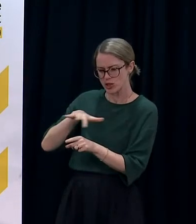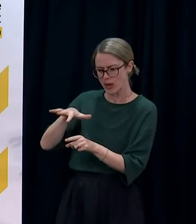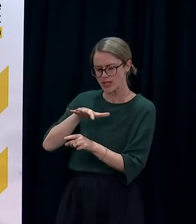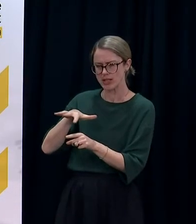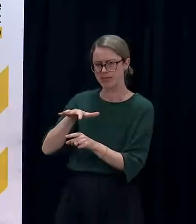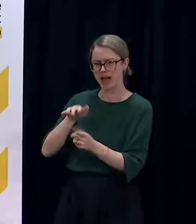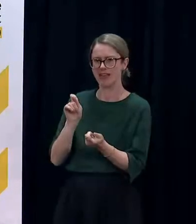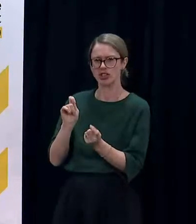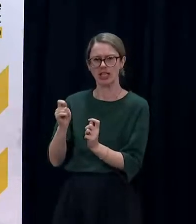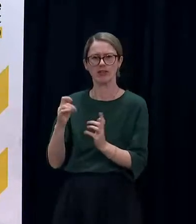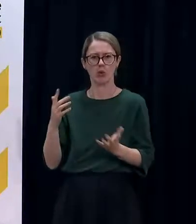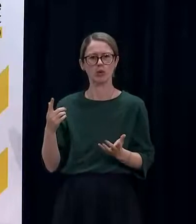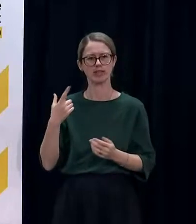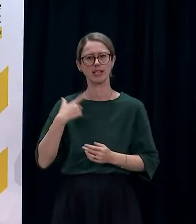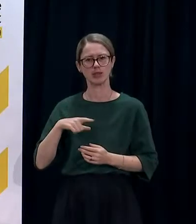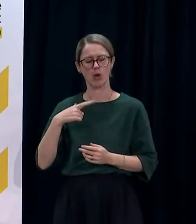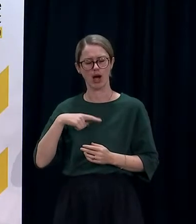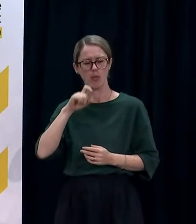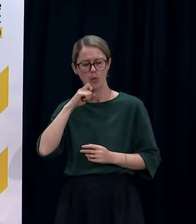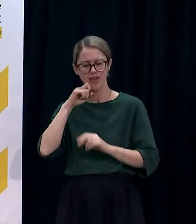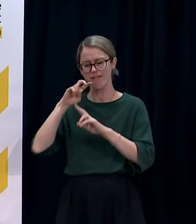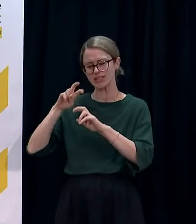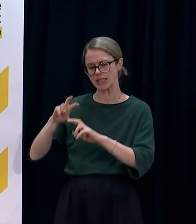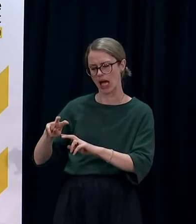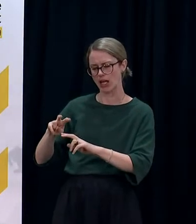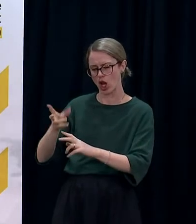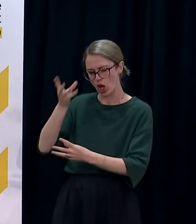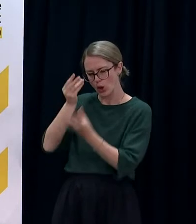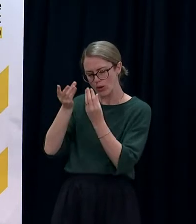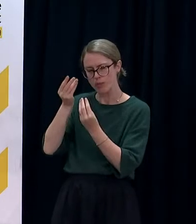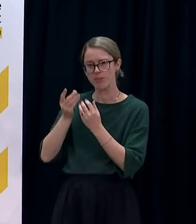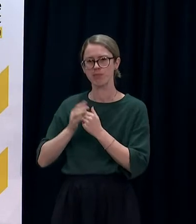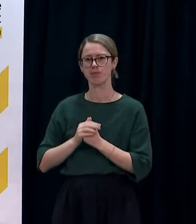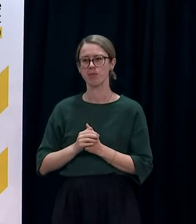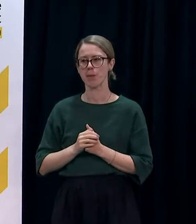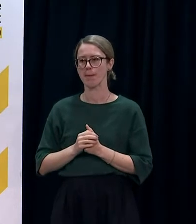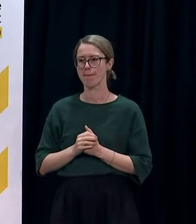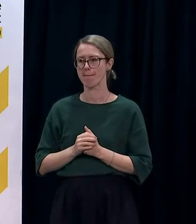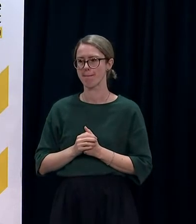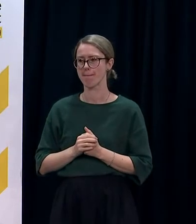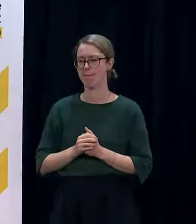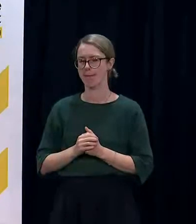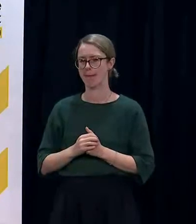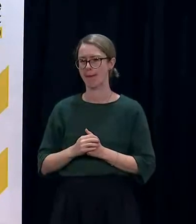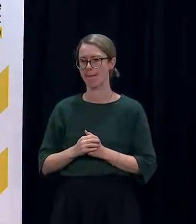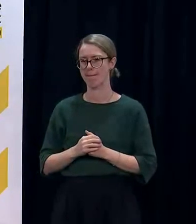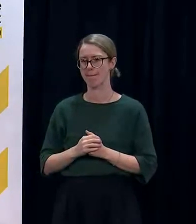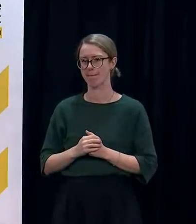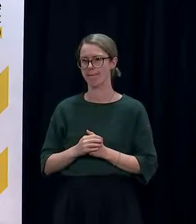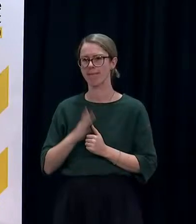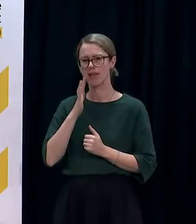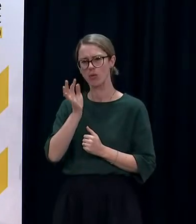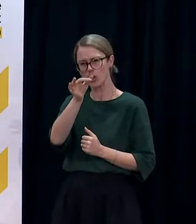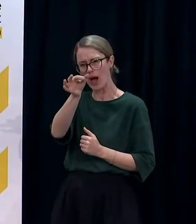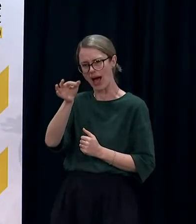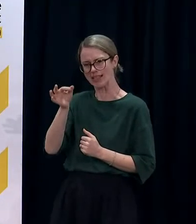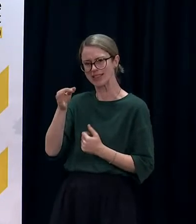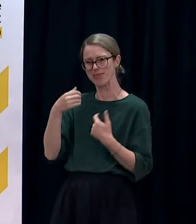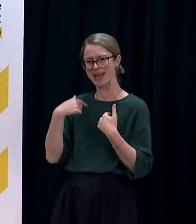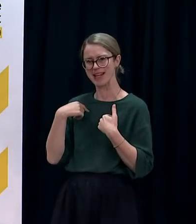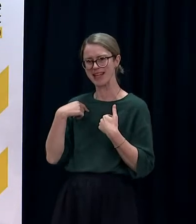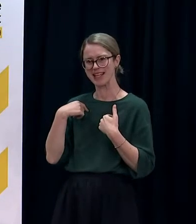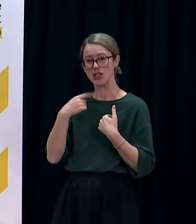like this. That's why we do the investigations that we do. But I think you've said in your own question, this is